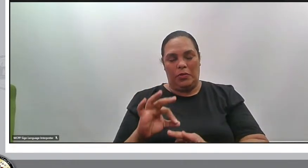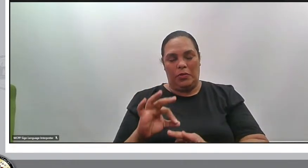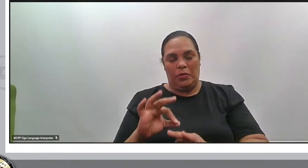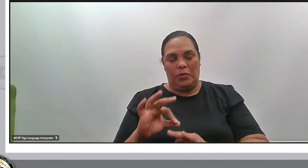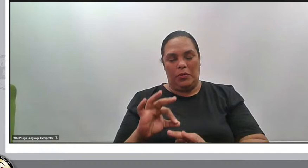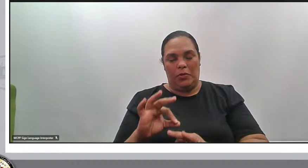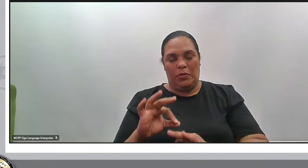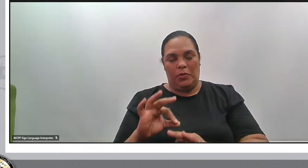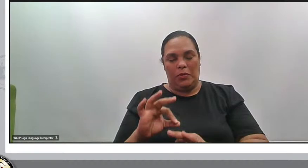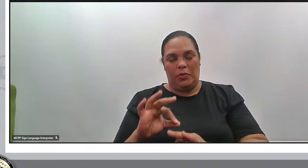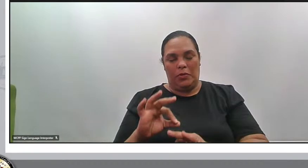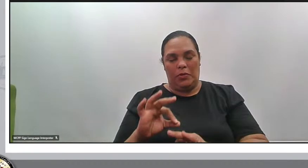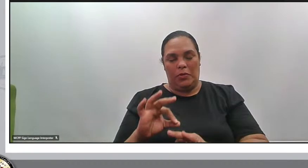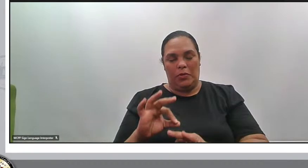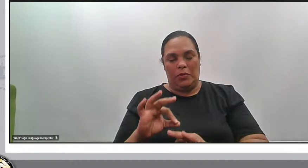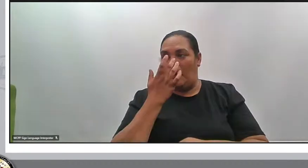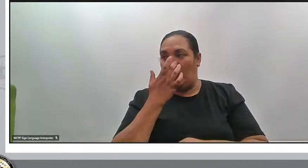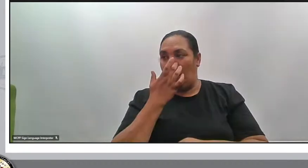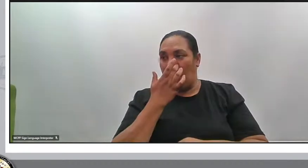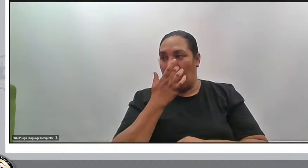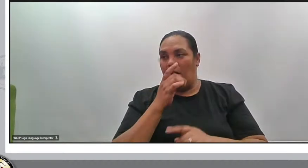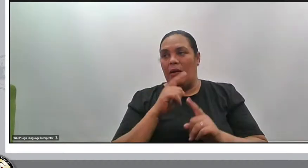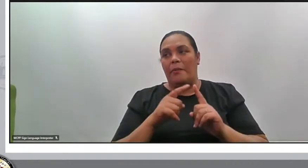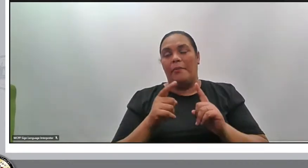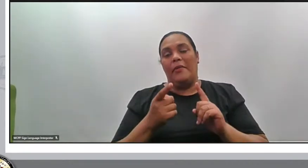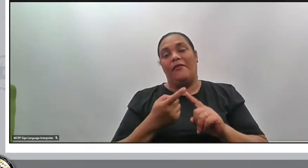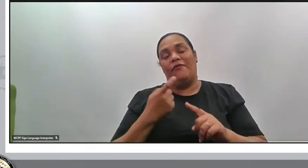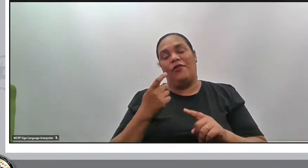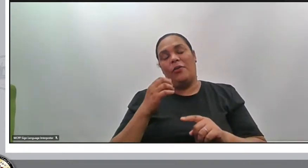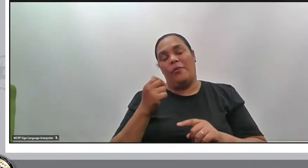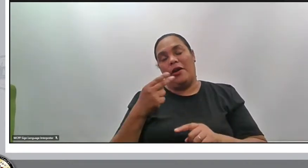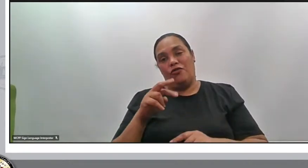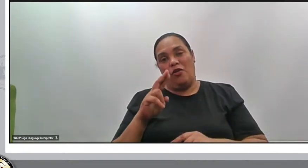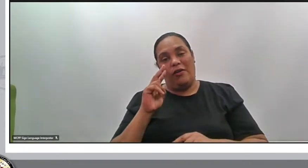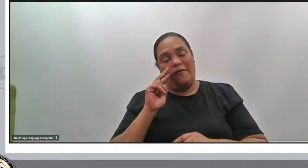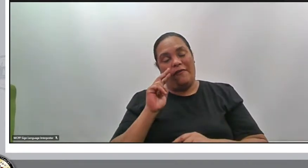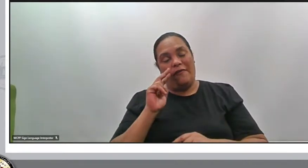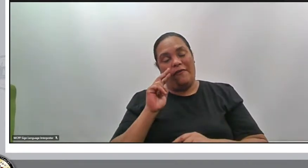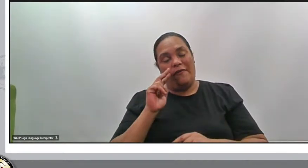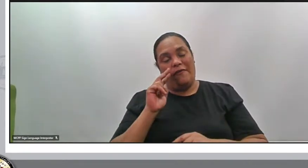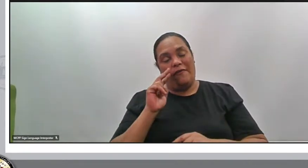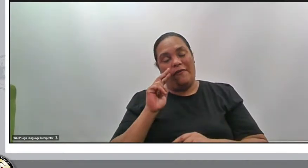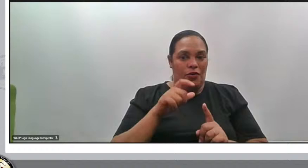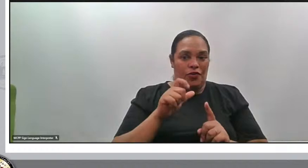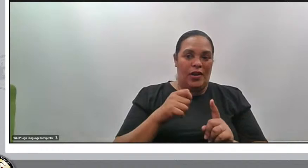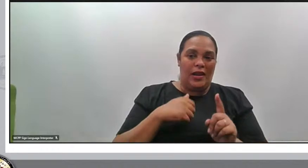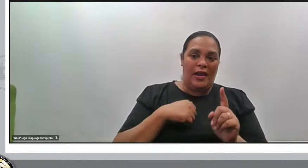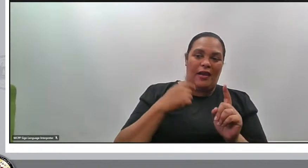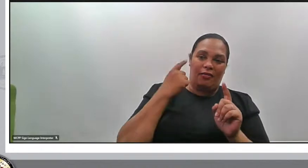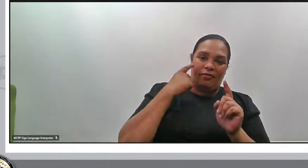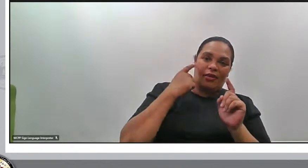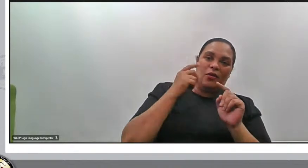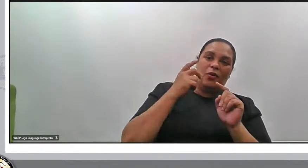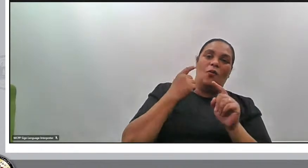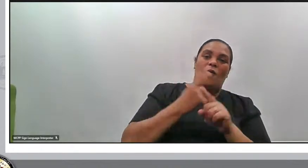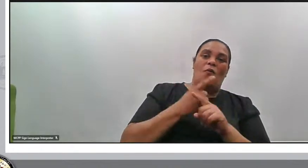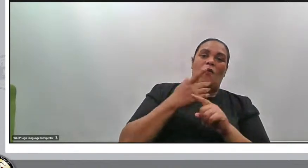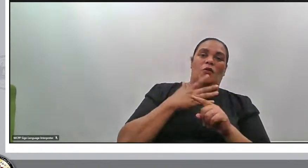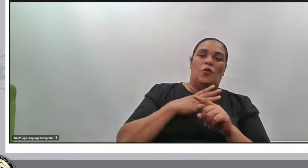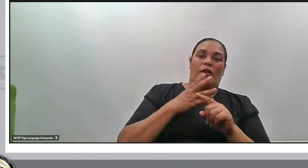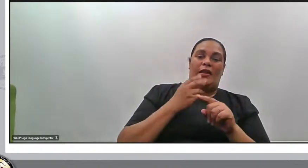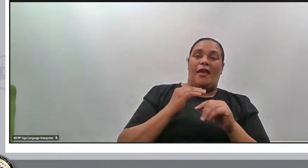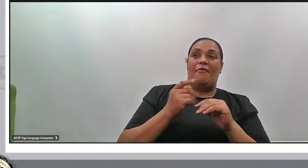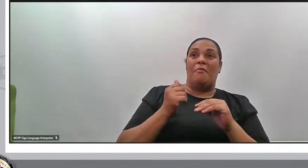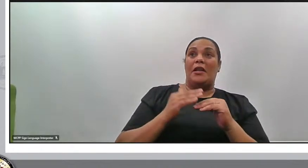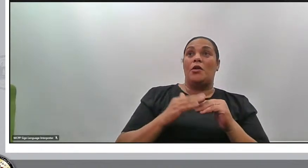is sufficient. Coming from an HR environment, Chair, I do think that we always want to have more money